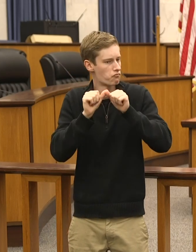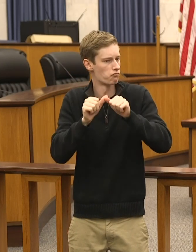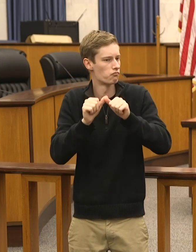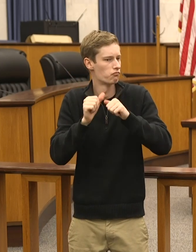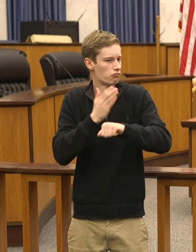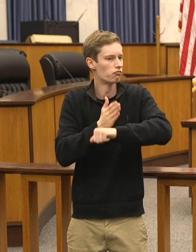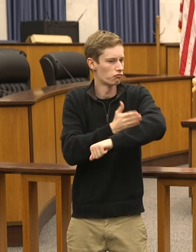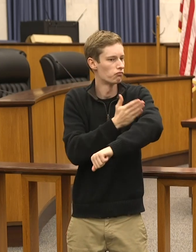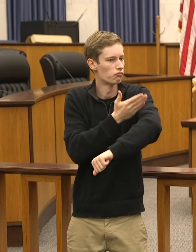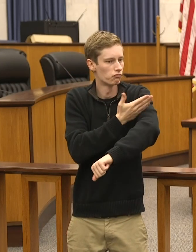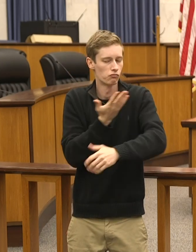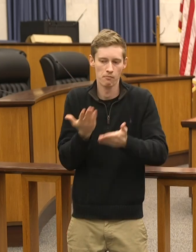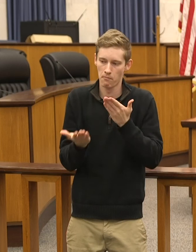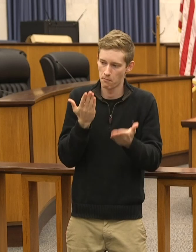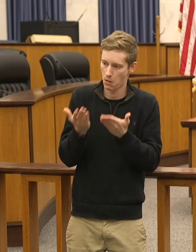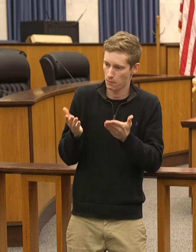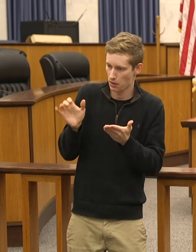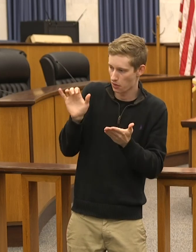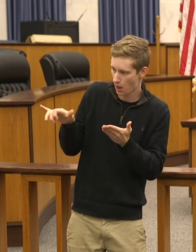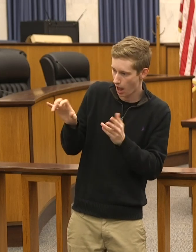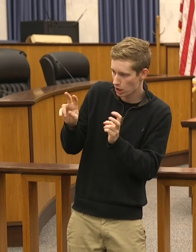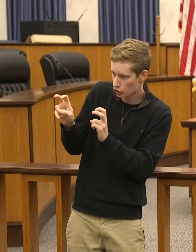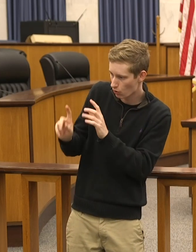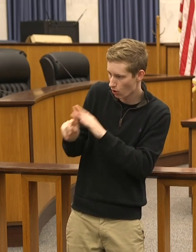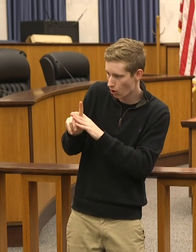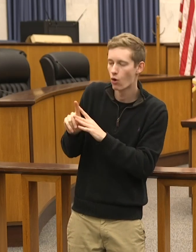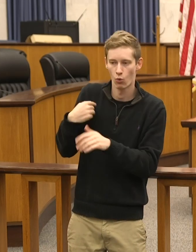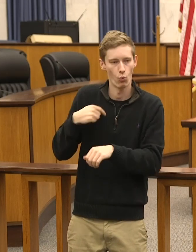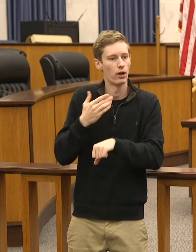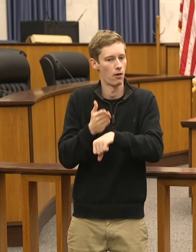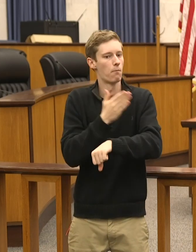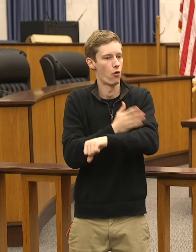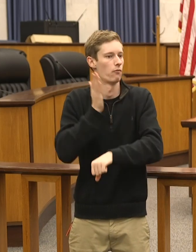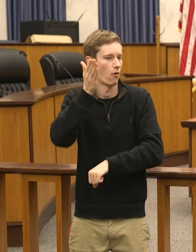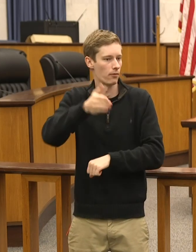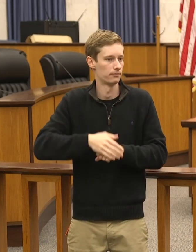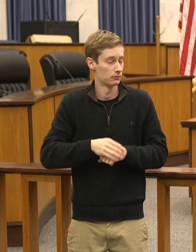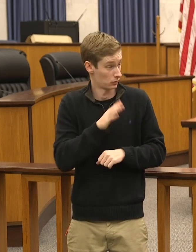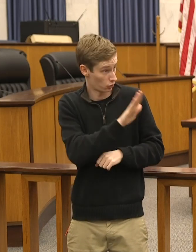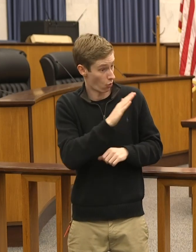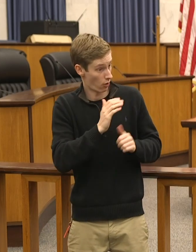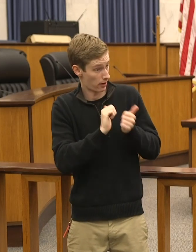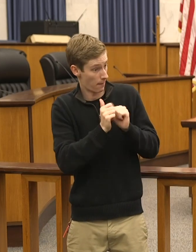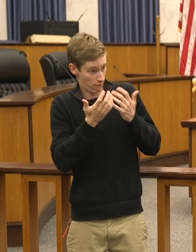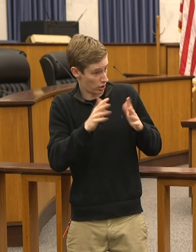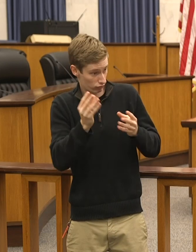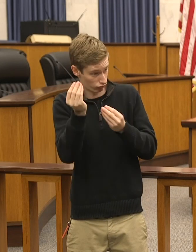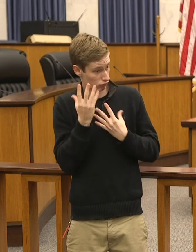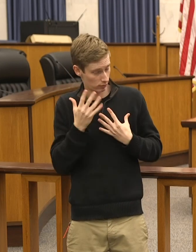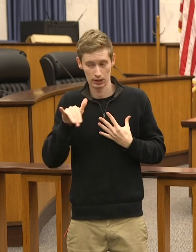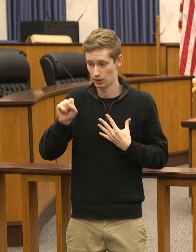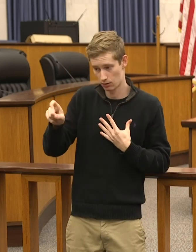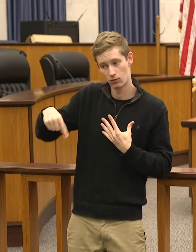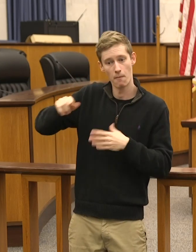And this might be an improvement we see in the process moving forward. So your campaign was told that issue had been resolved? It was brought to our attention by those